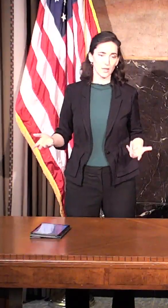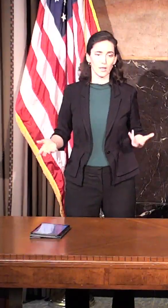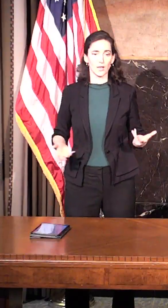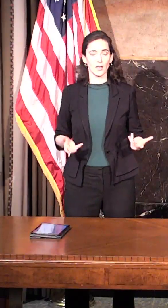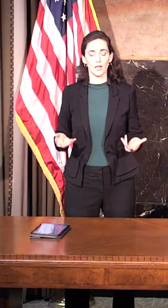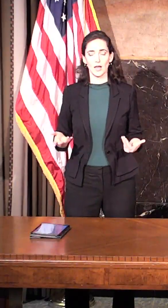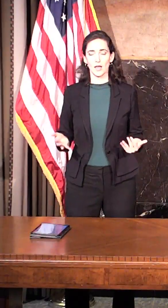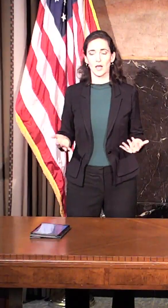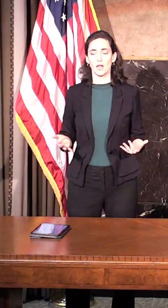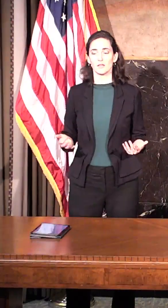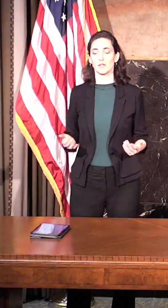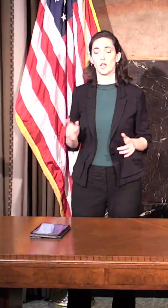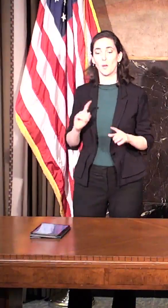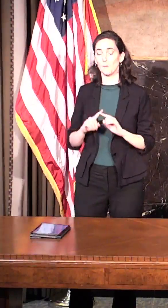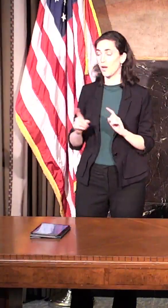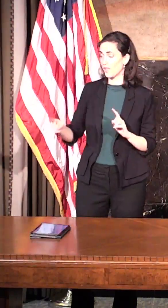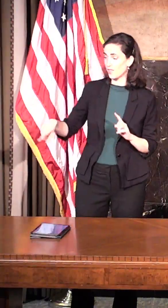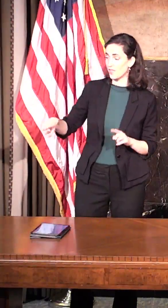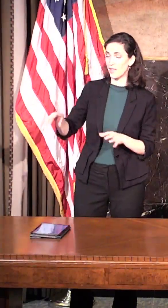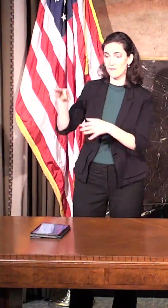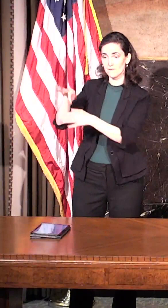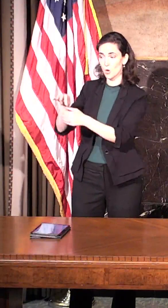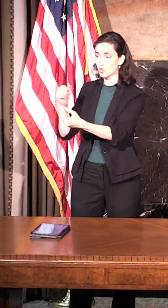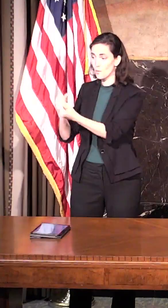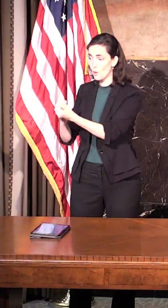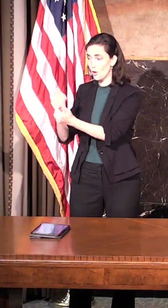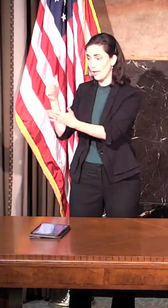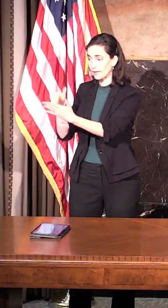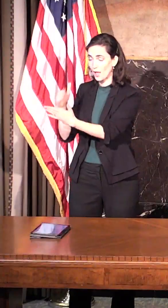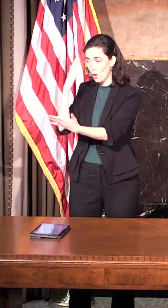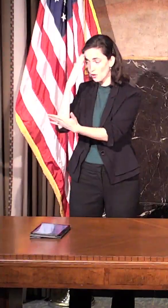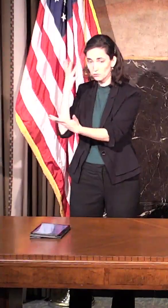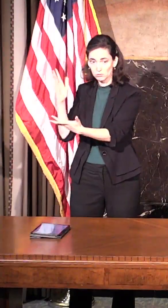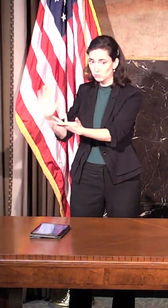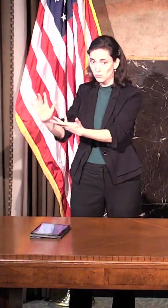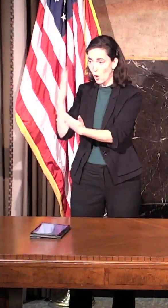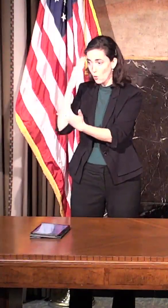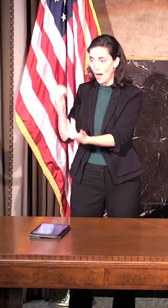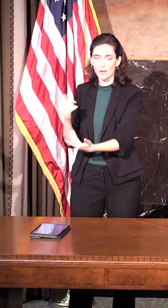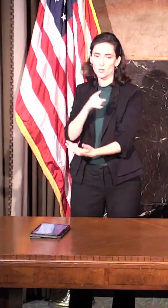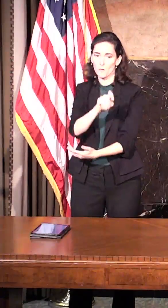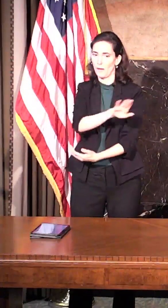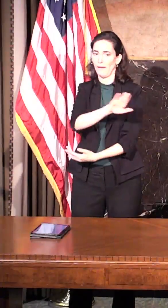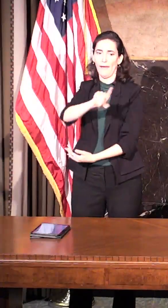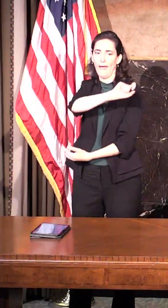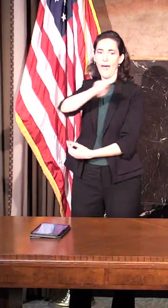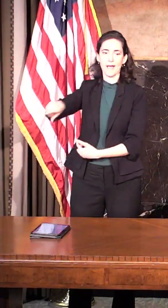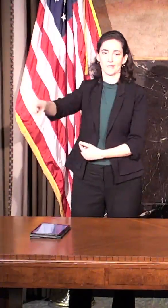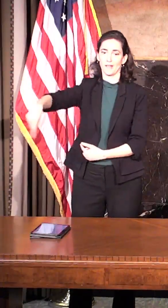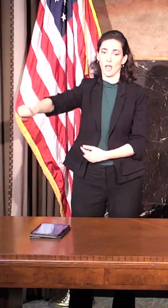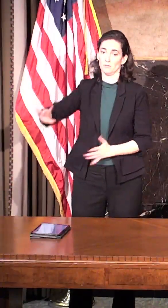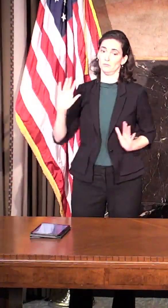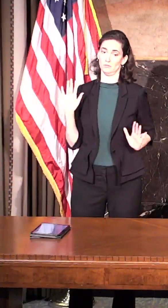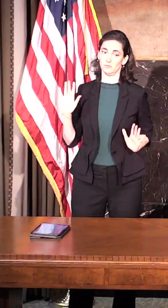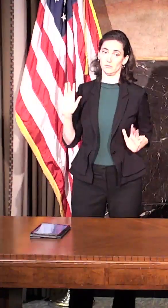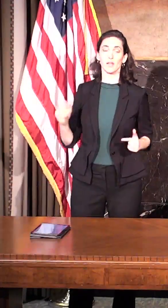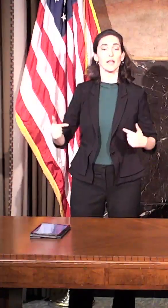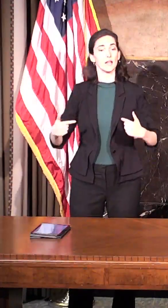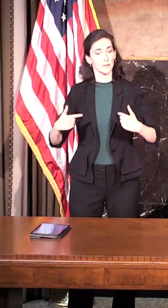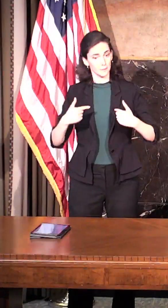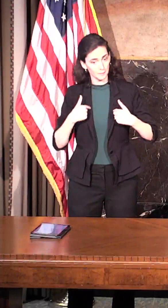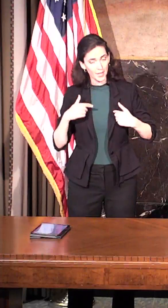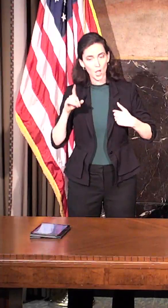As to whether they vote for or against it and why they make that decision, you'll have to address that question to them. I